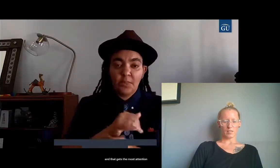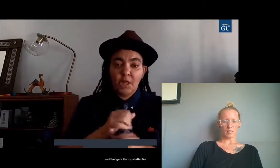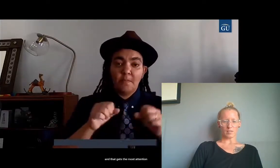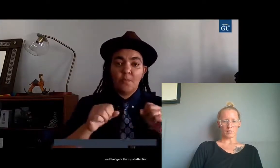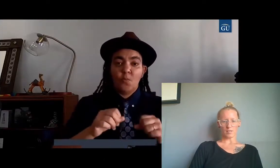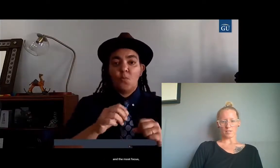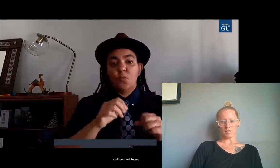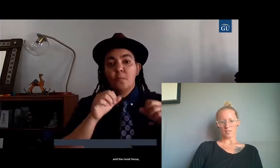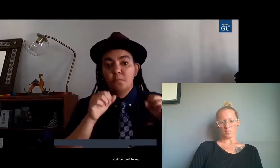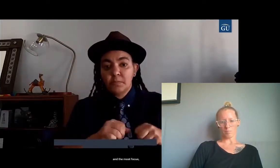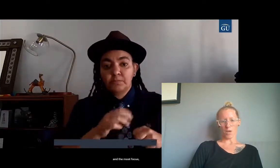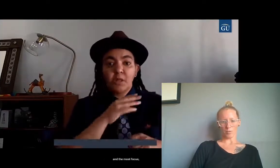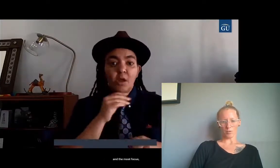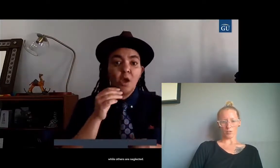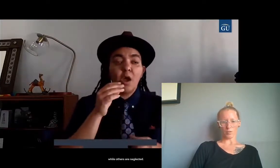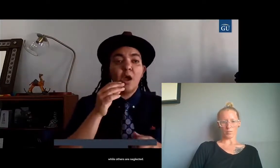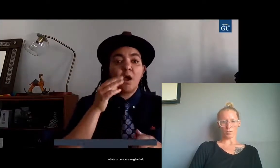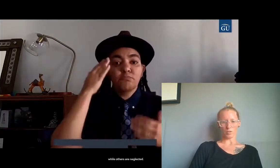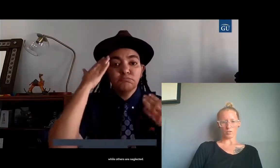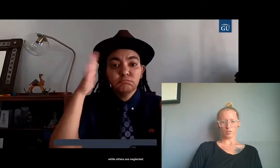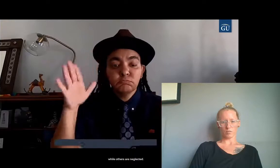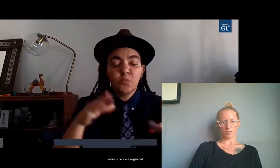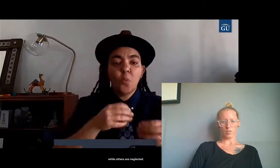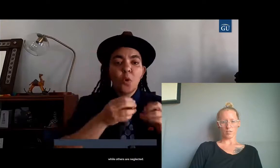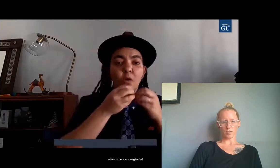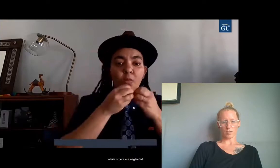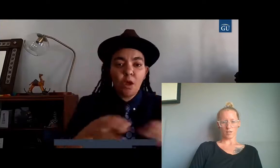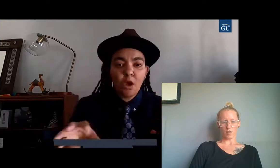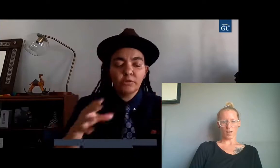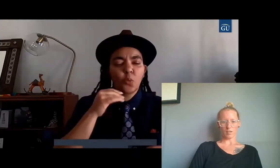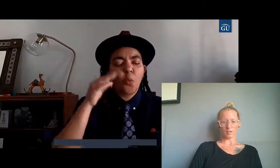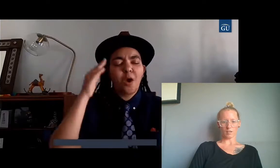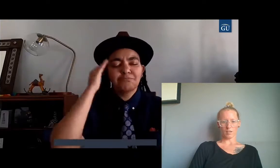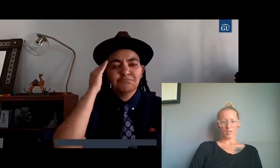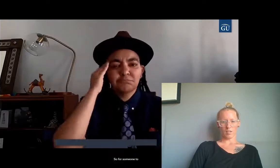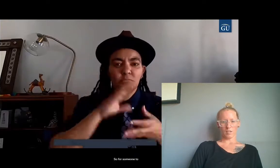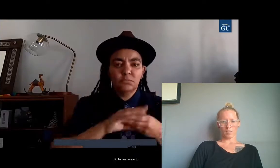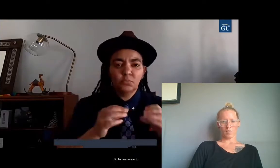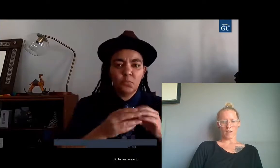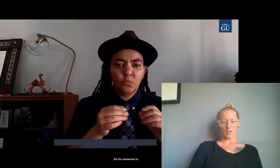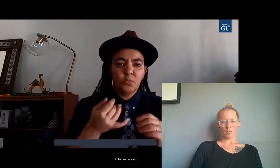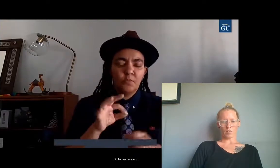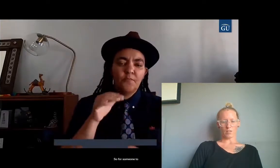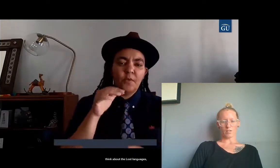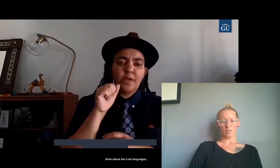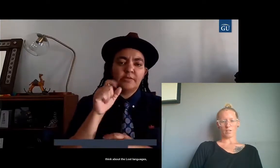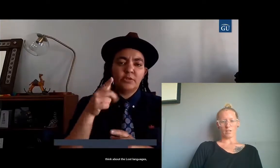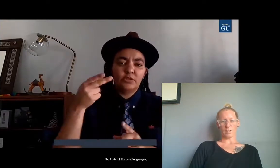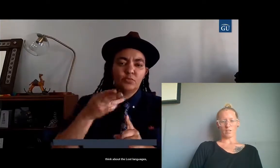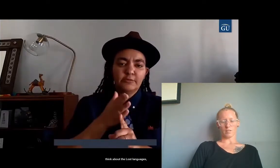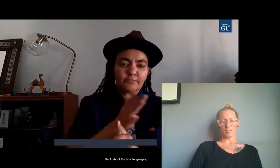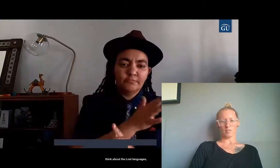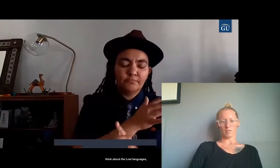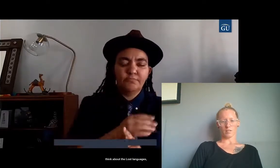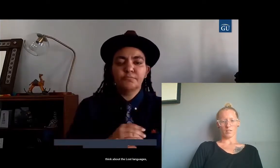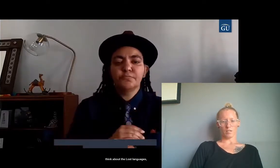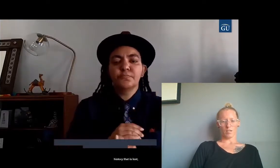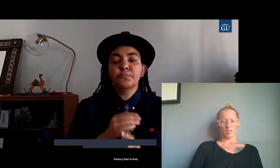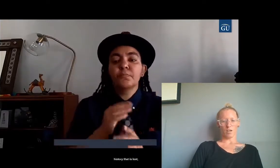That's the narrative, that it's popular and the most focus is on that. The values